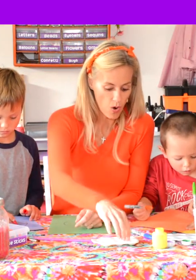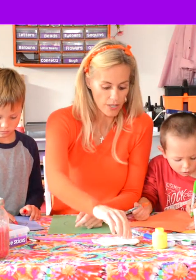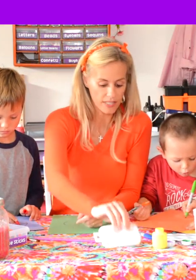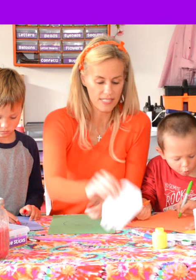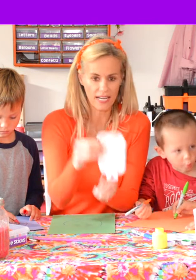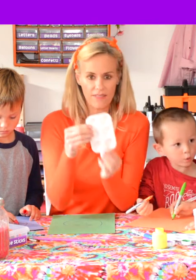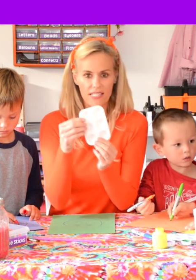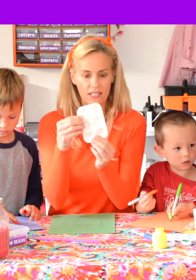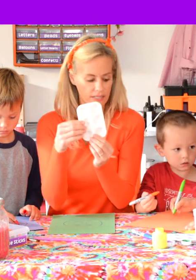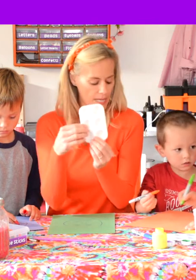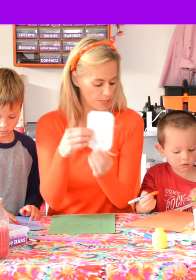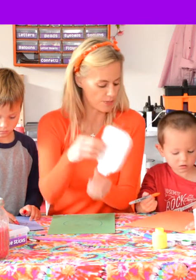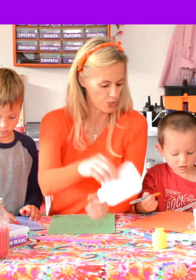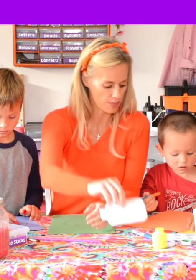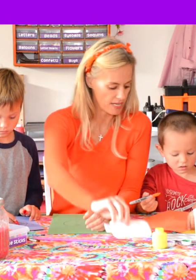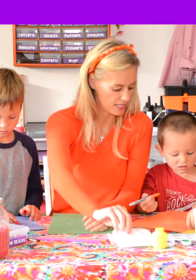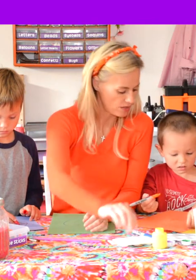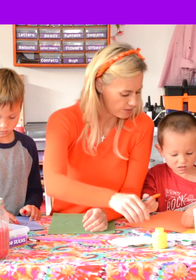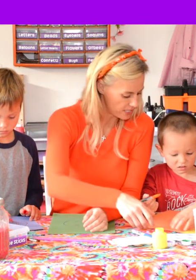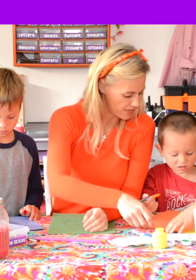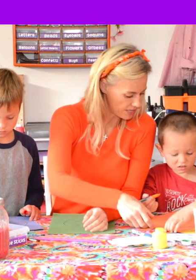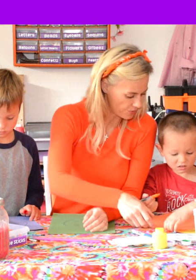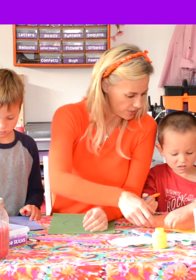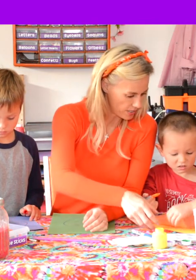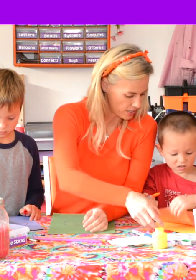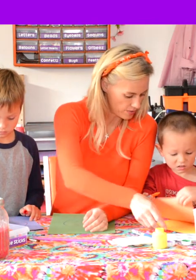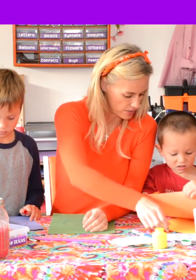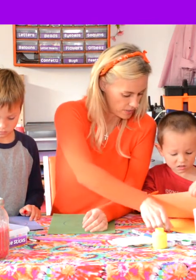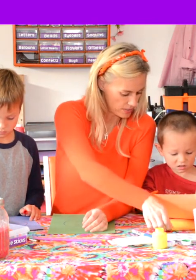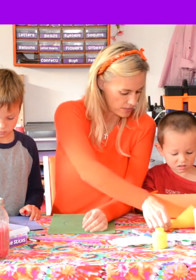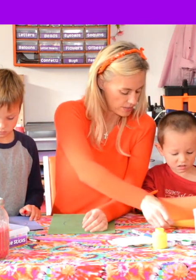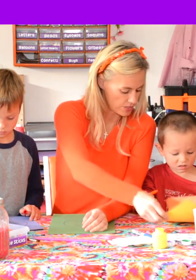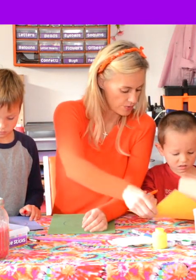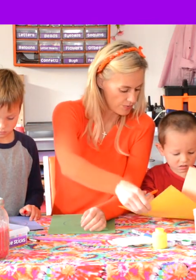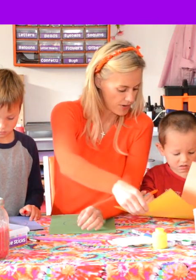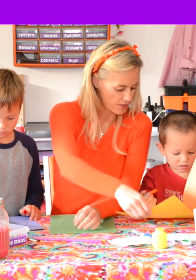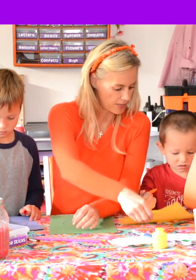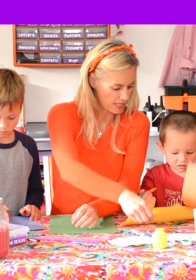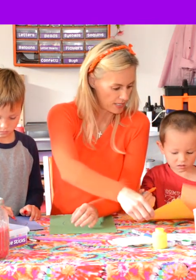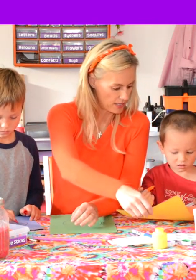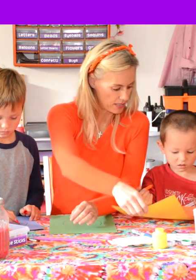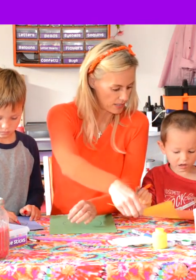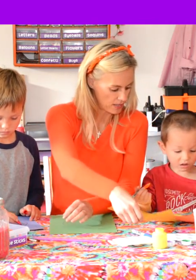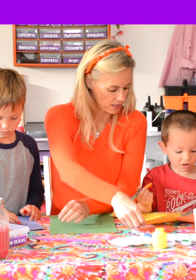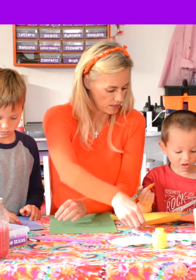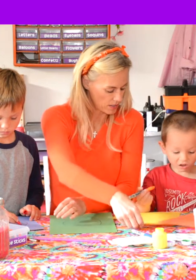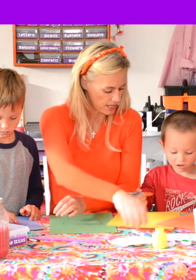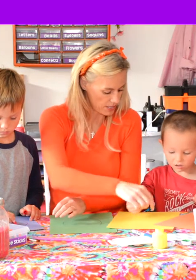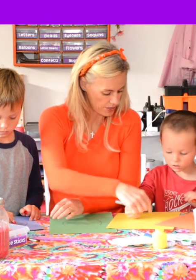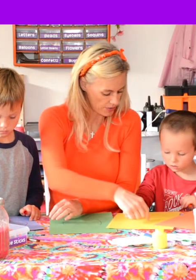water inside. I have these little dips, but you can make it. Oh, he's making it for you. There you go. There's room for everybody. Okay, here, you're right